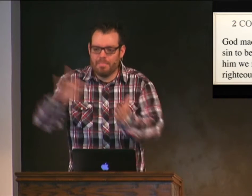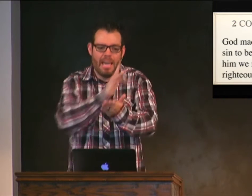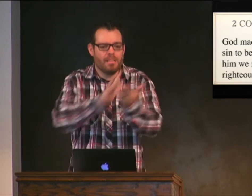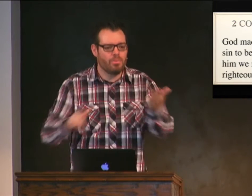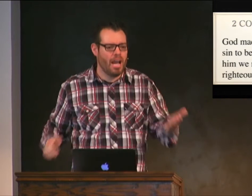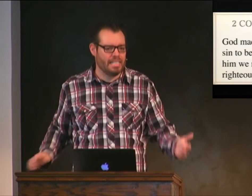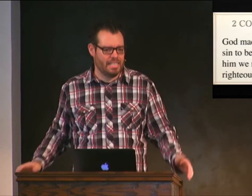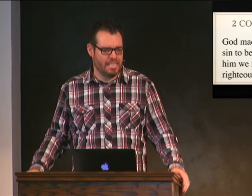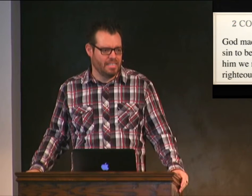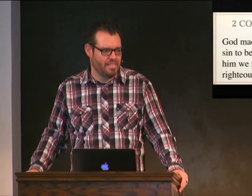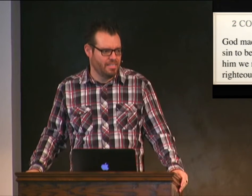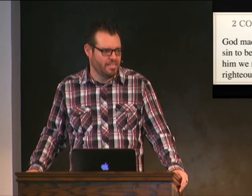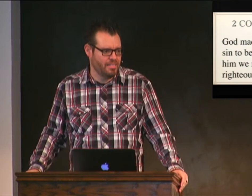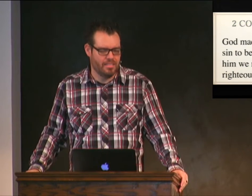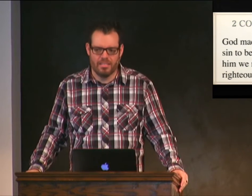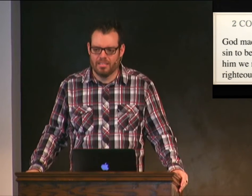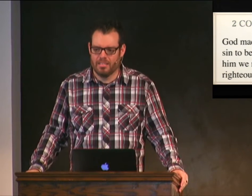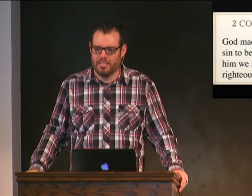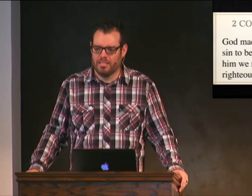He paid a price